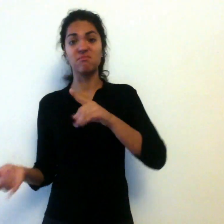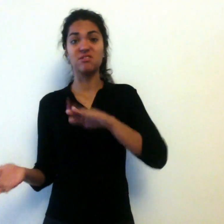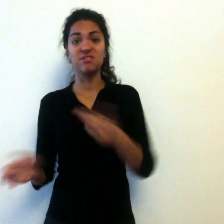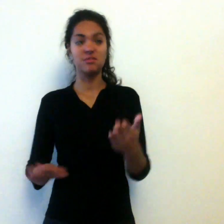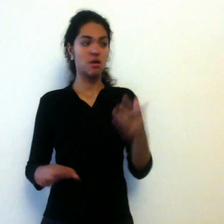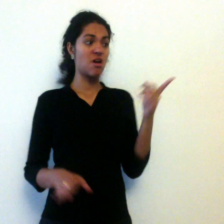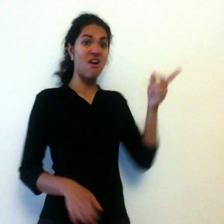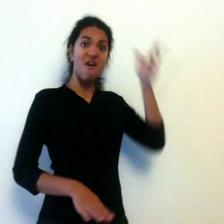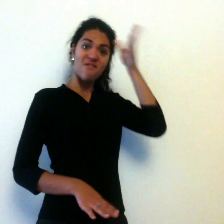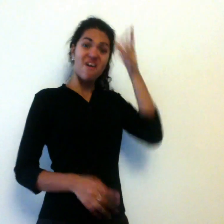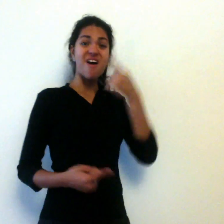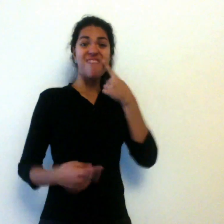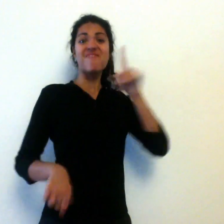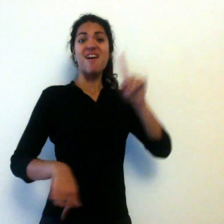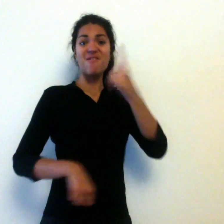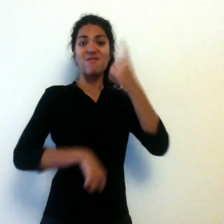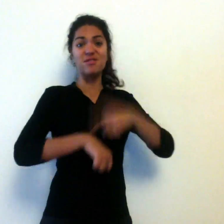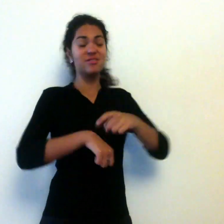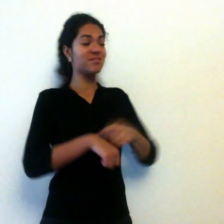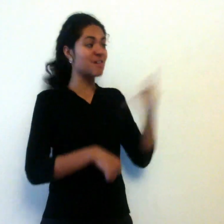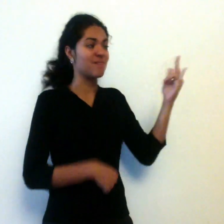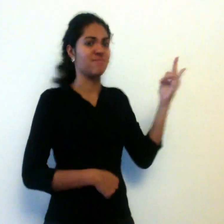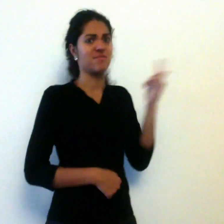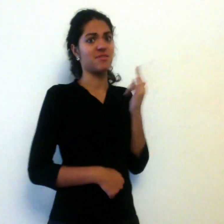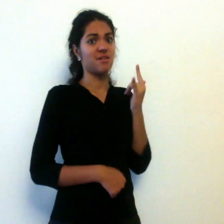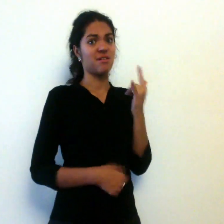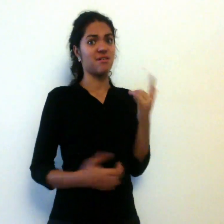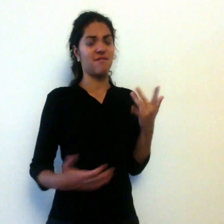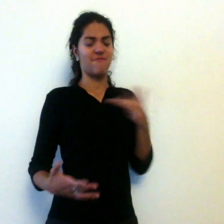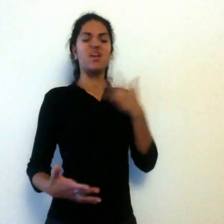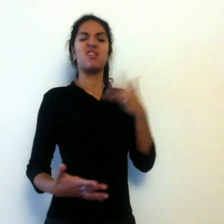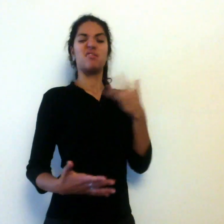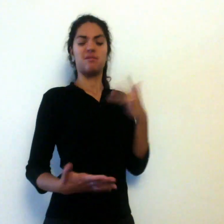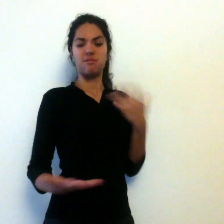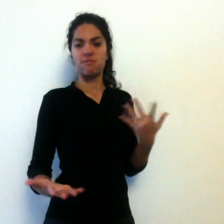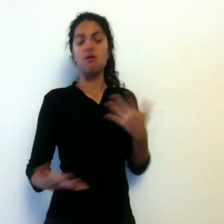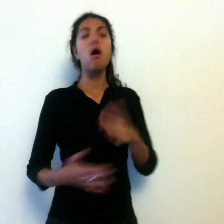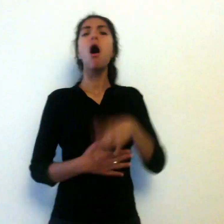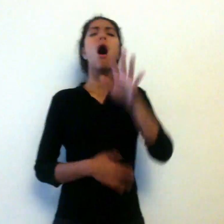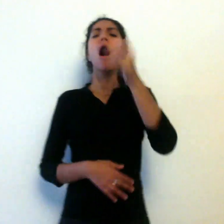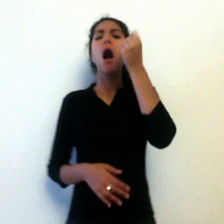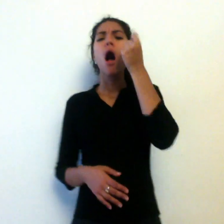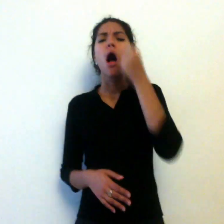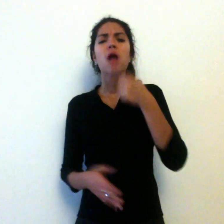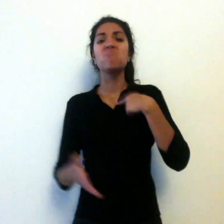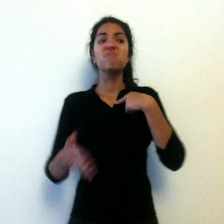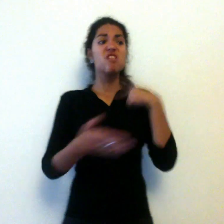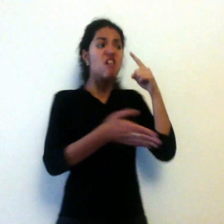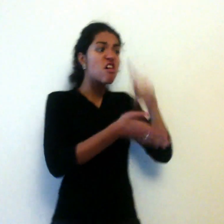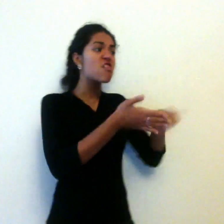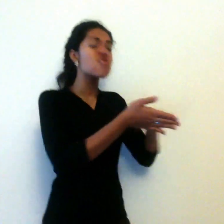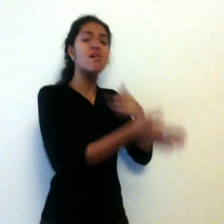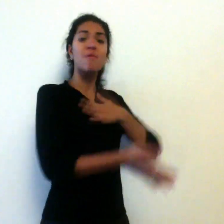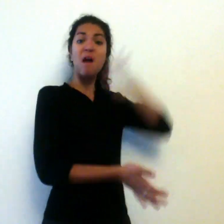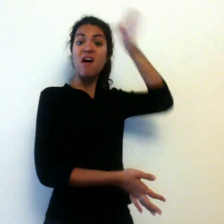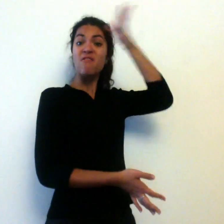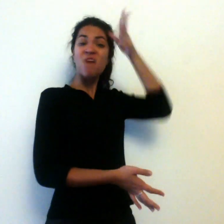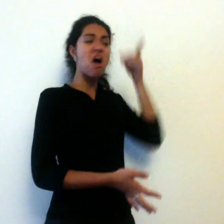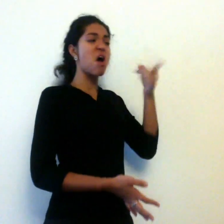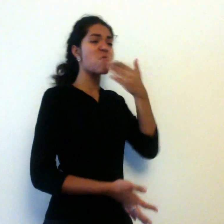don't misunderstand me. And I don't think even for a solitary moment my dad would have intended to deplete my personality